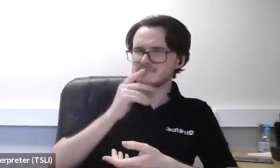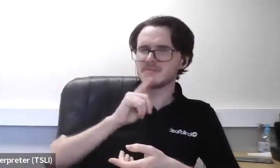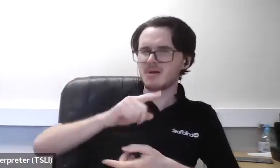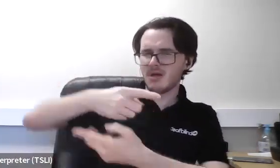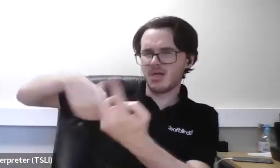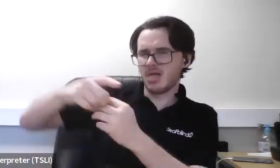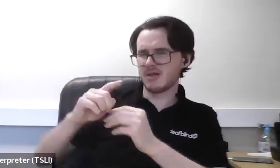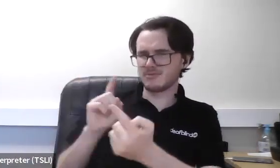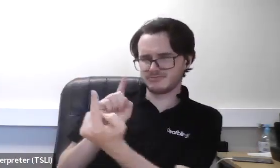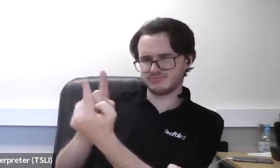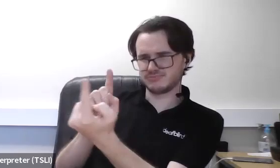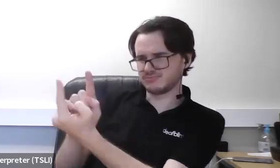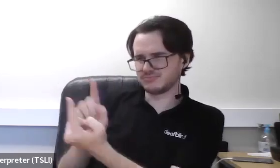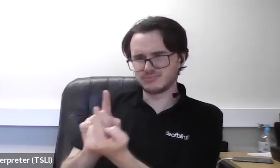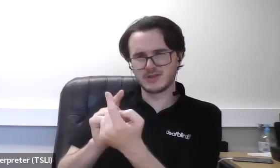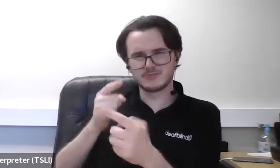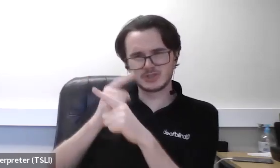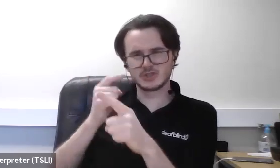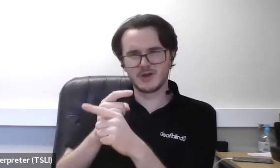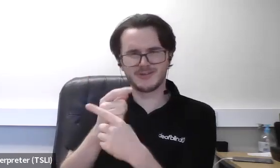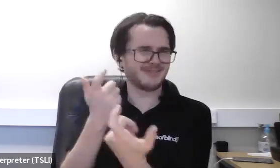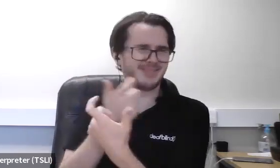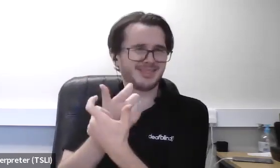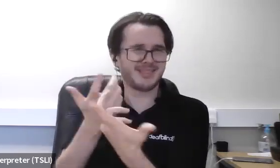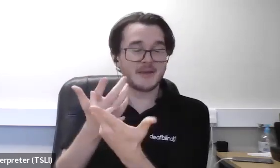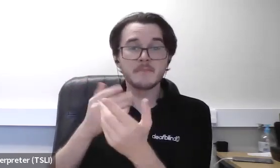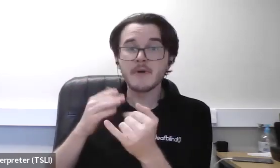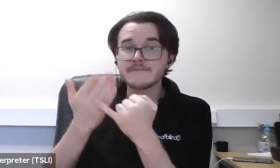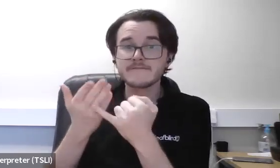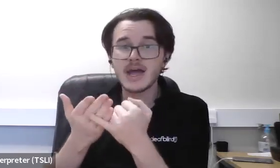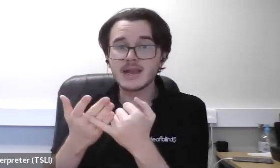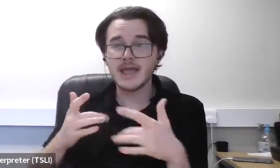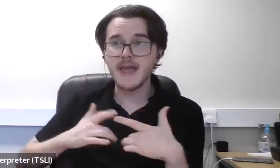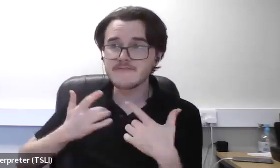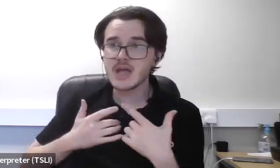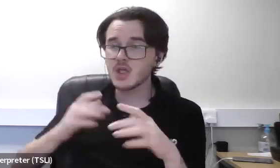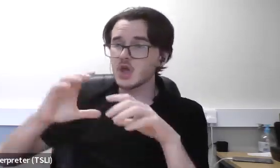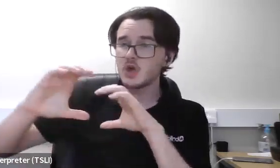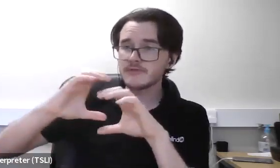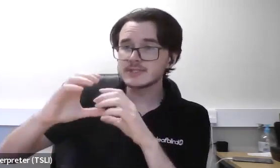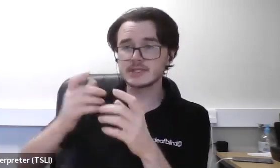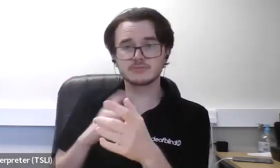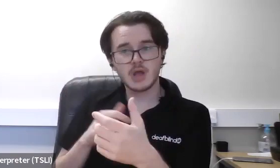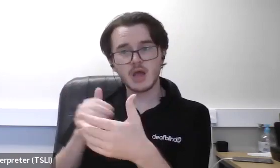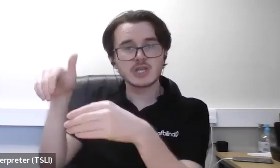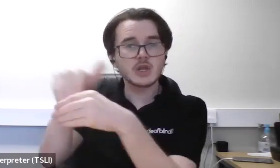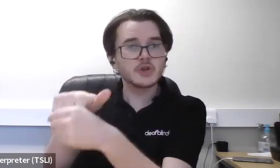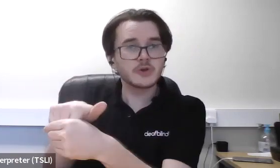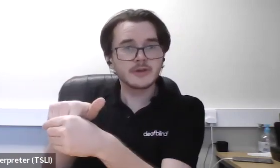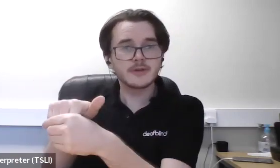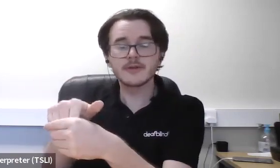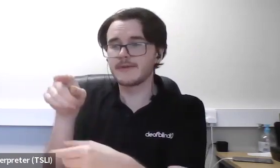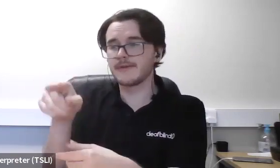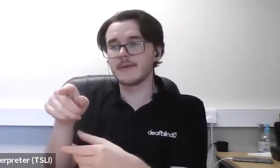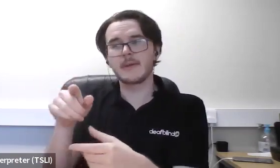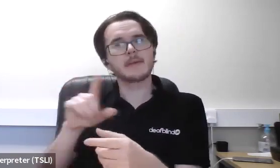about rubbish mostly, but it was finally a conversation I felt included in. Since the pandemic," he says,